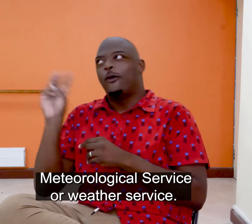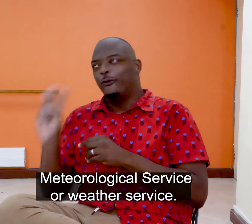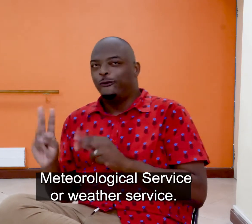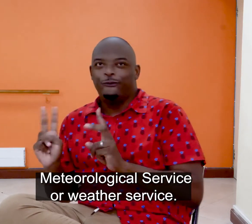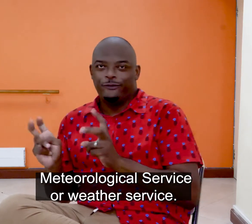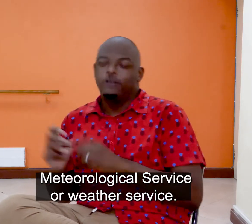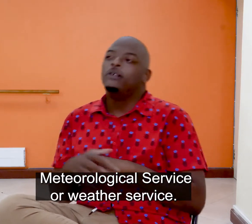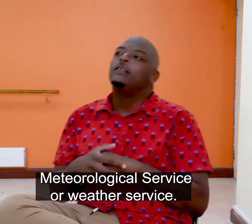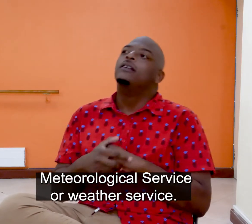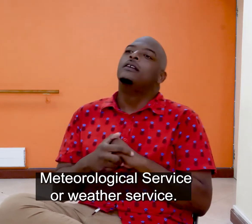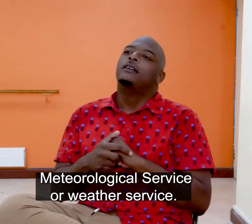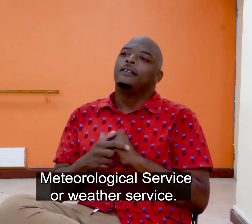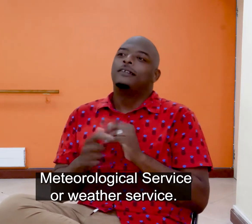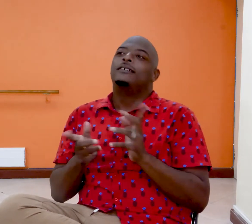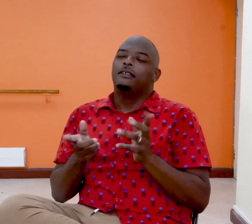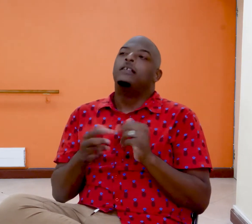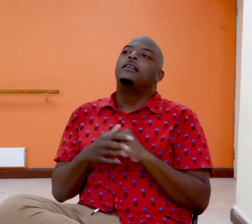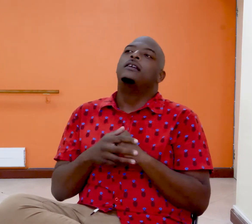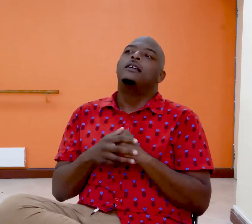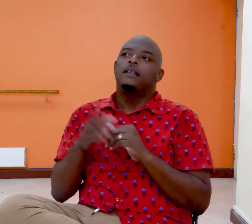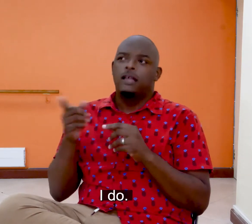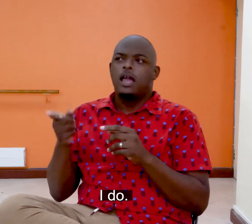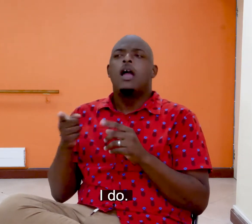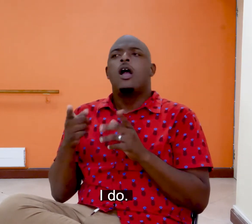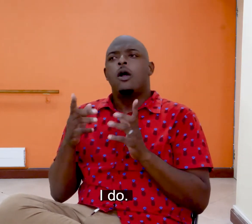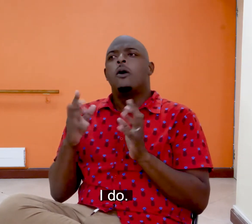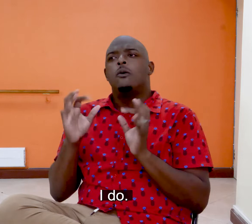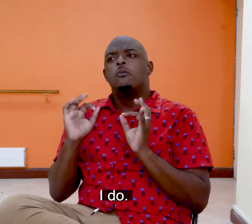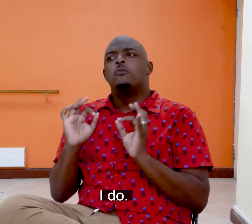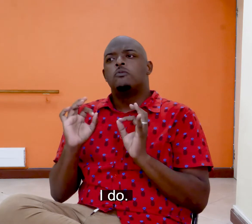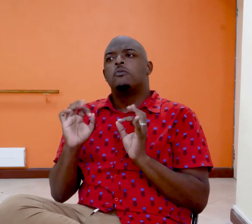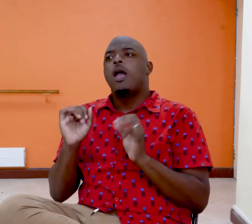Meteorological Service or Weather Service, I